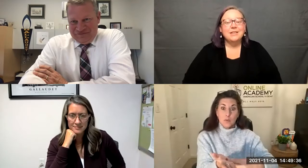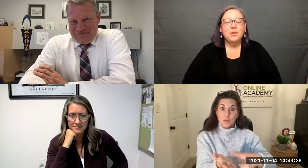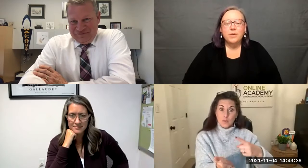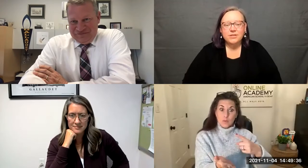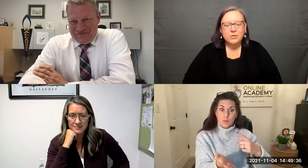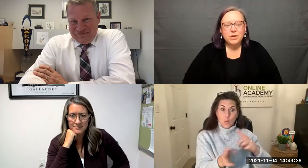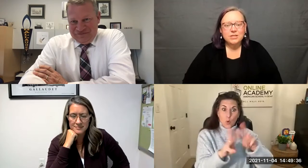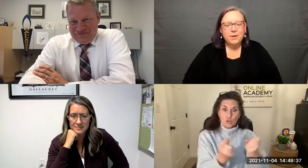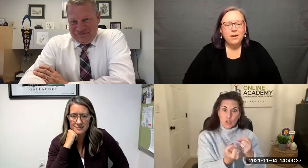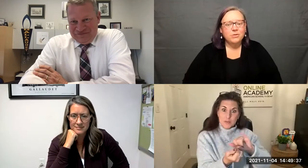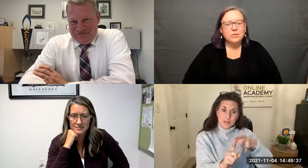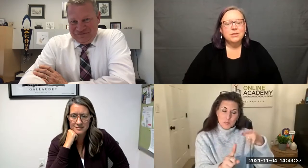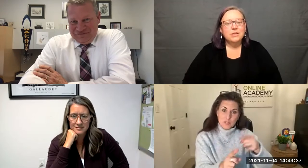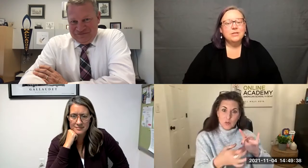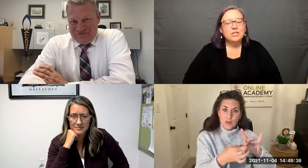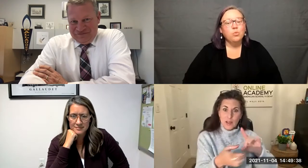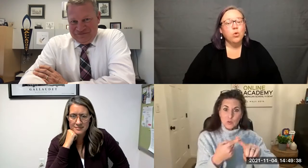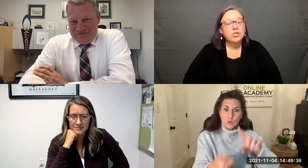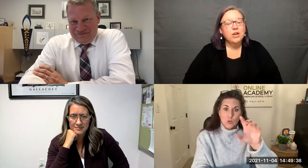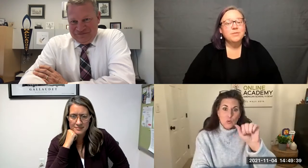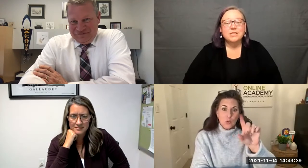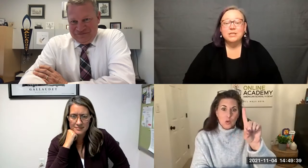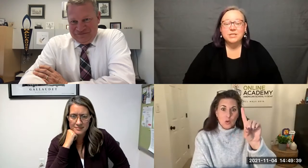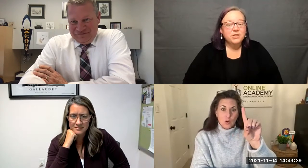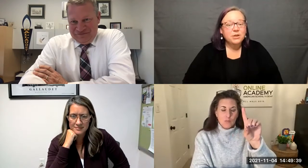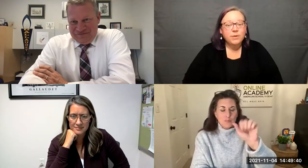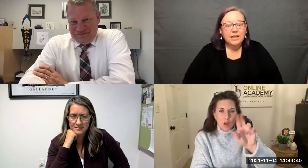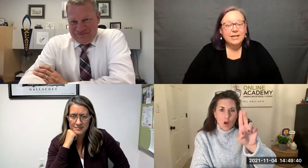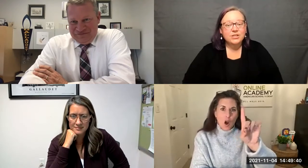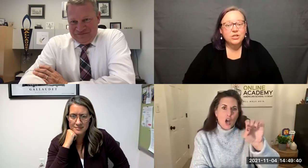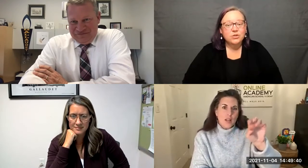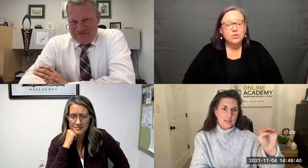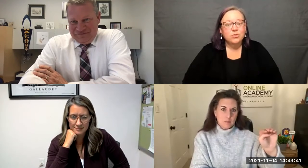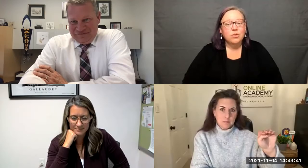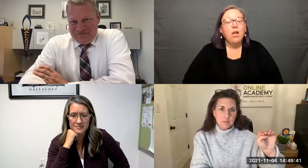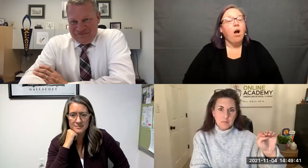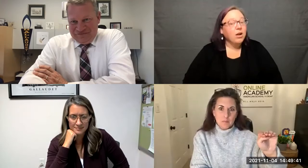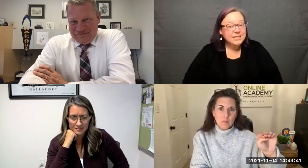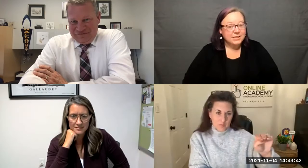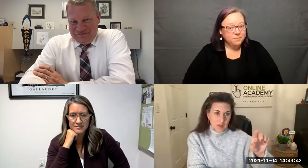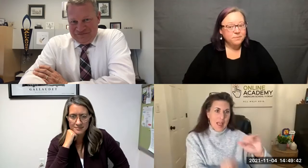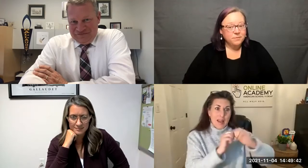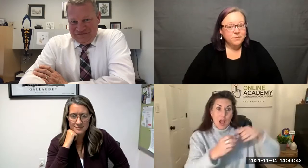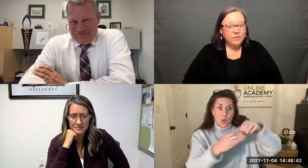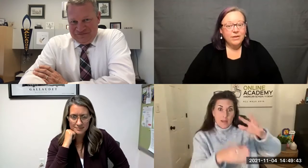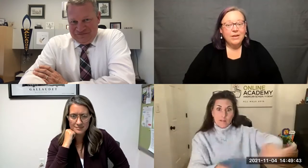We also talked about just workshops specifically related to autism